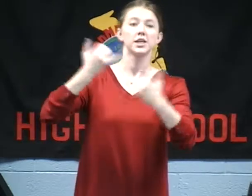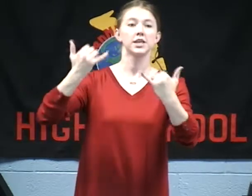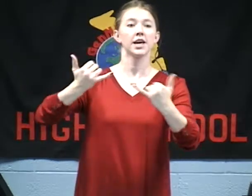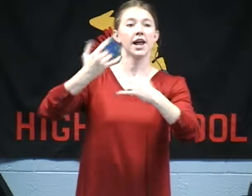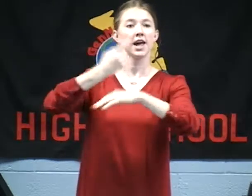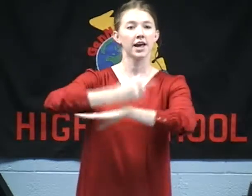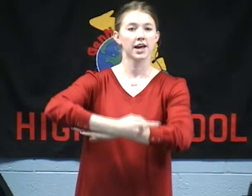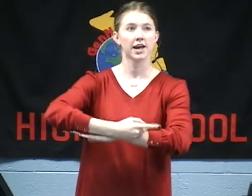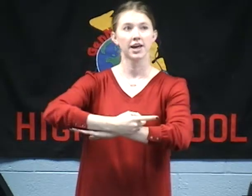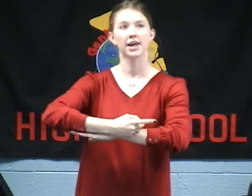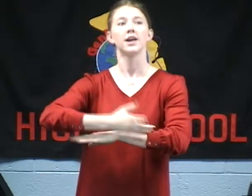Today,